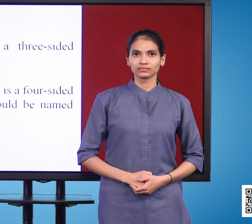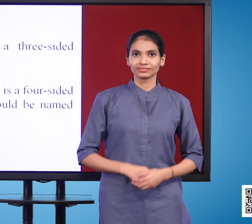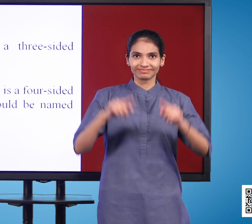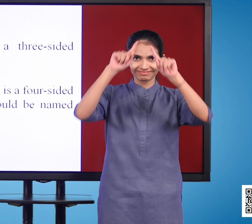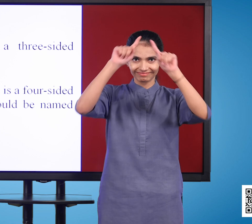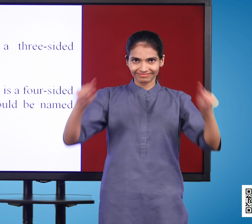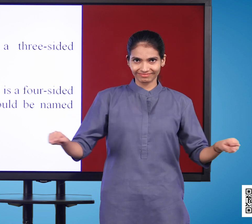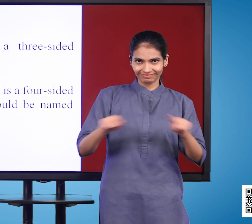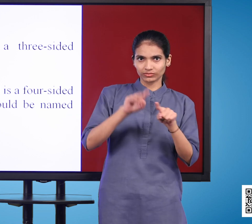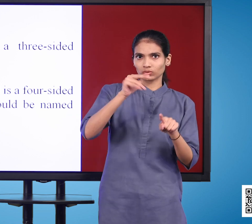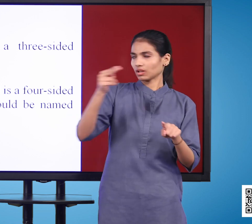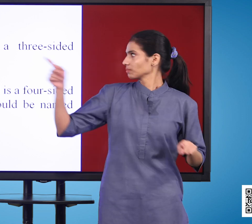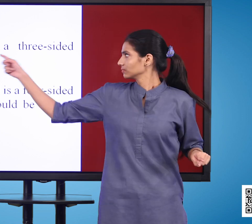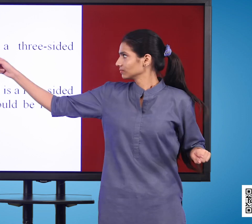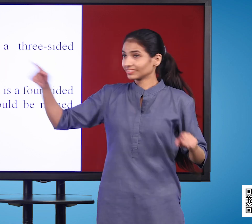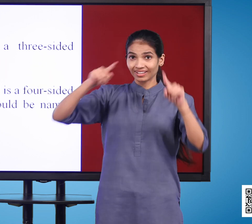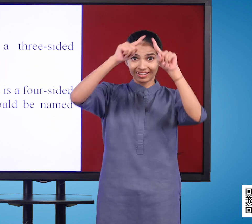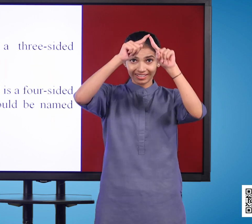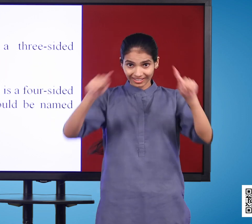A triangle is a 3-sided polygon.